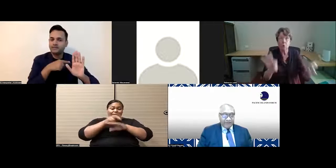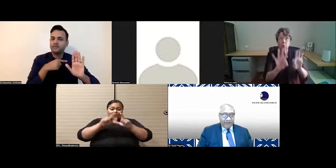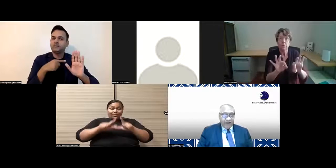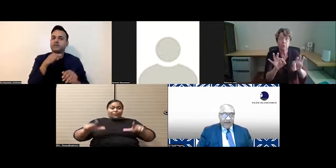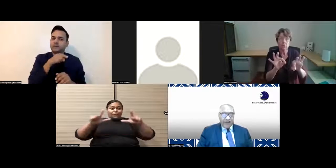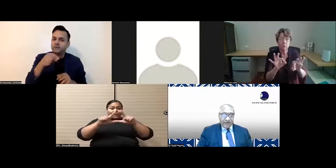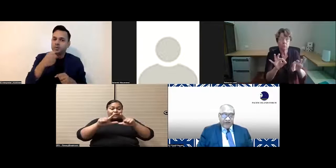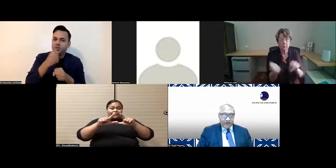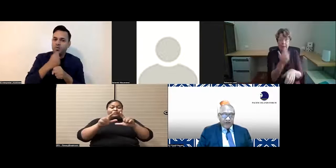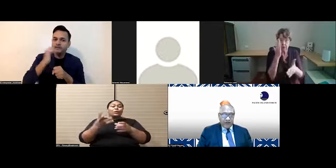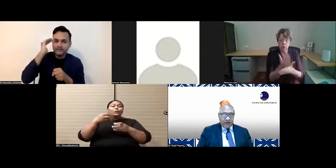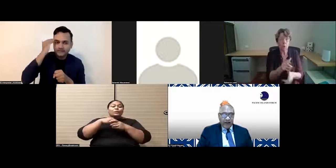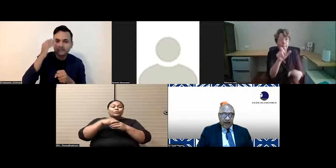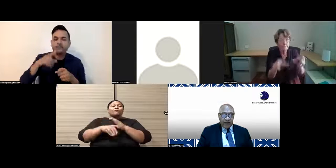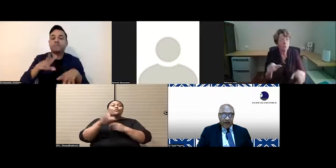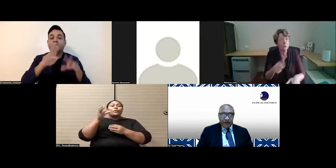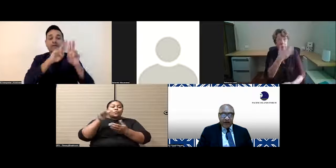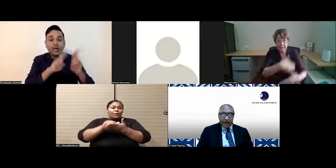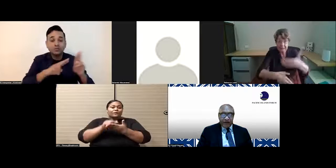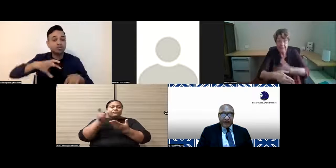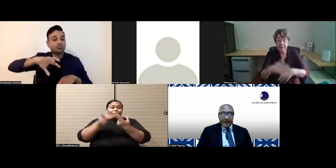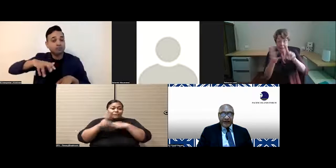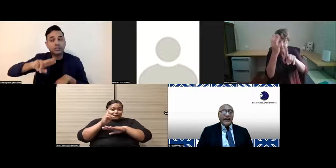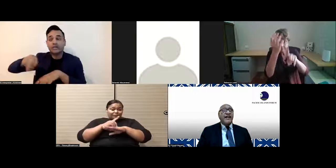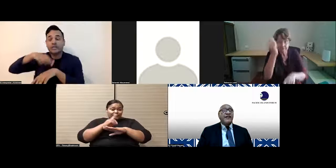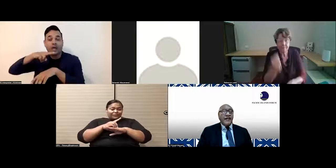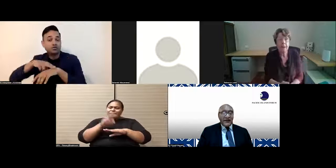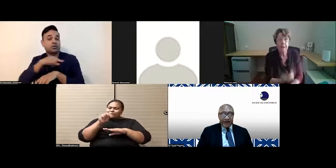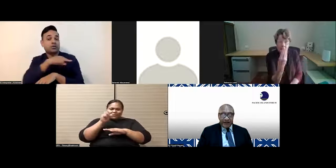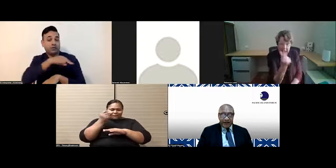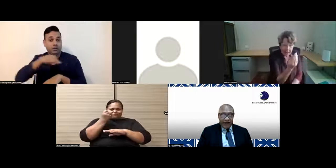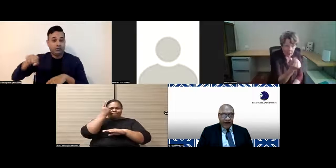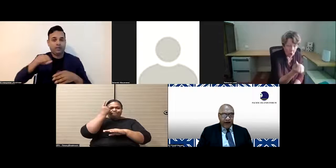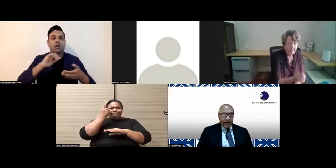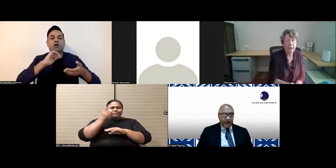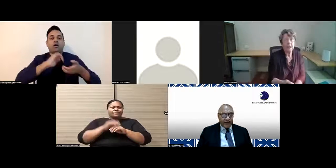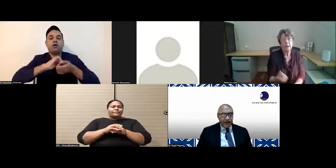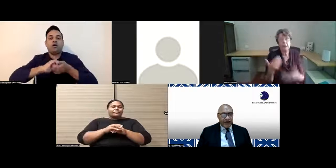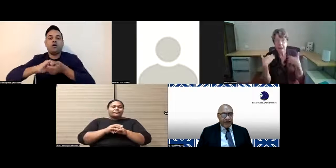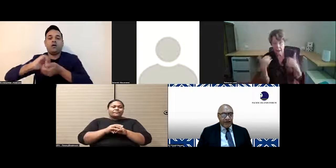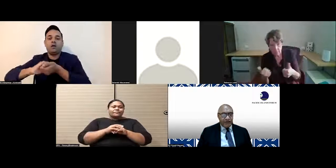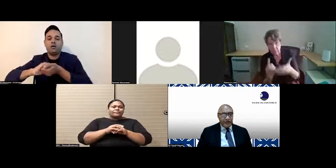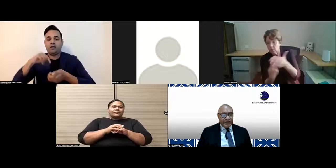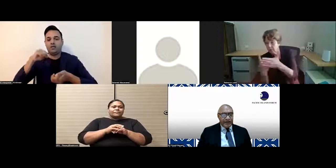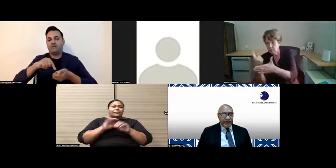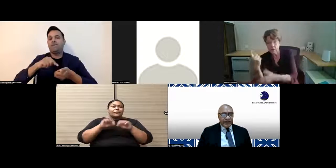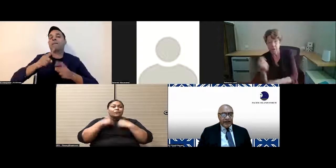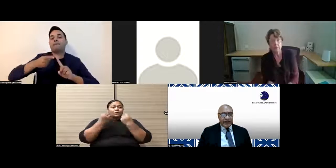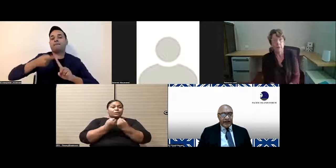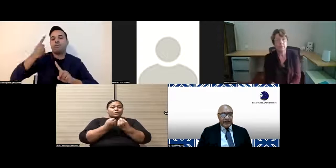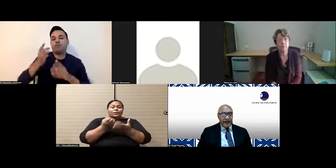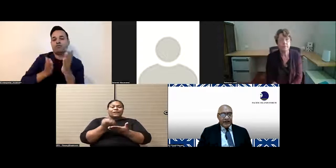realized, their social, economic opportunities enhanced, and to ensure that a Blue